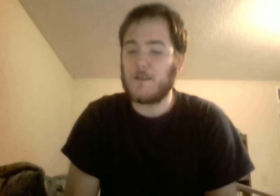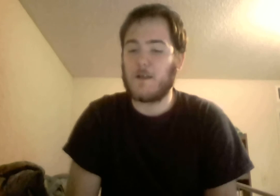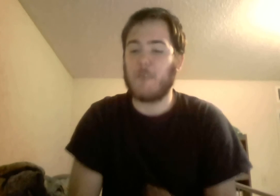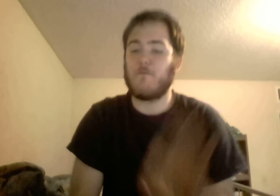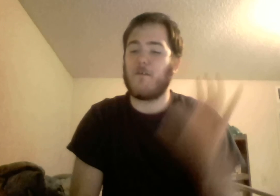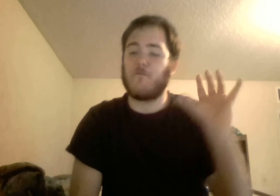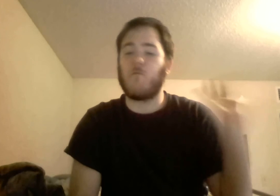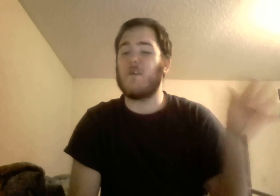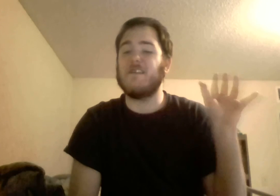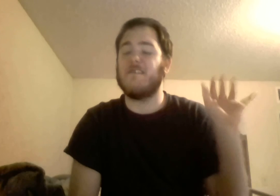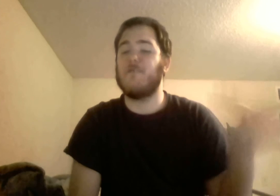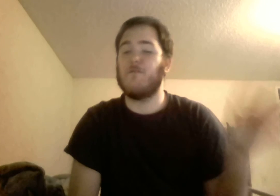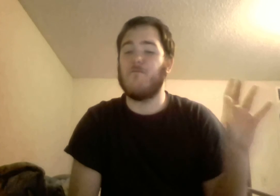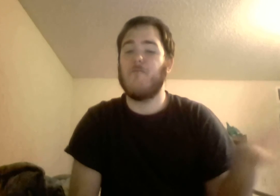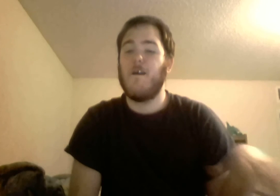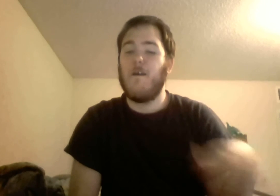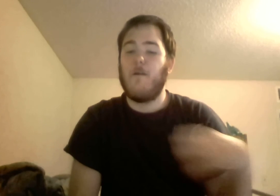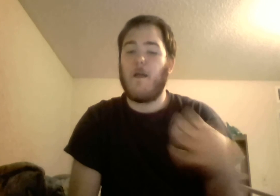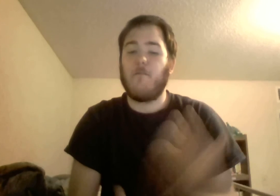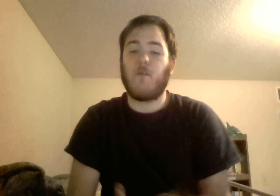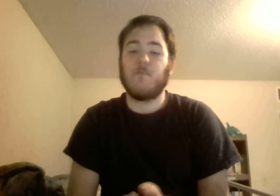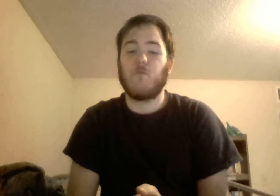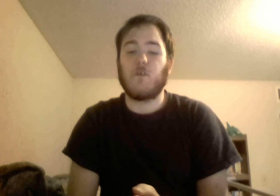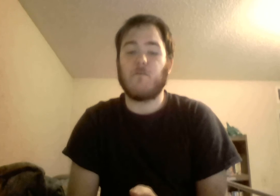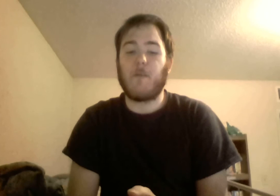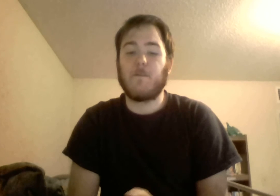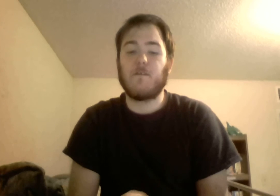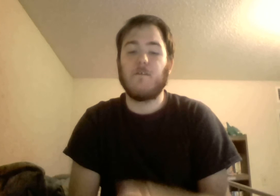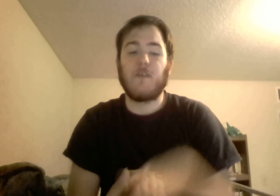because I haven't watched before he just to do, watching before I do that particular thing,